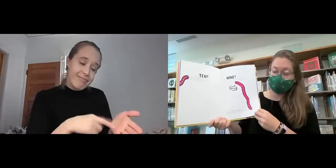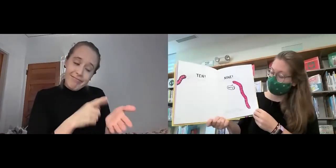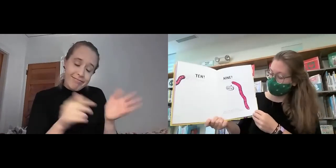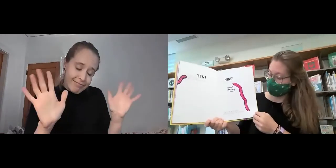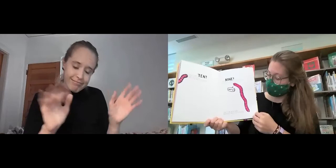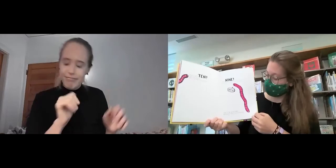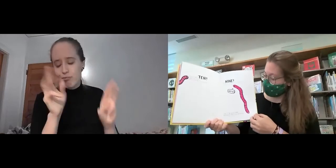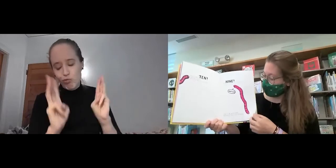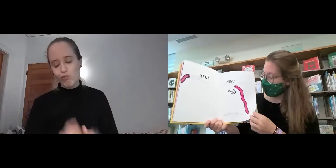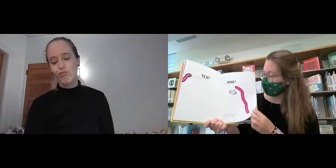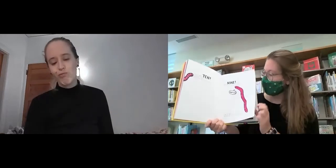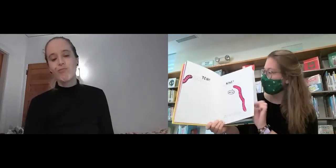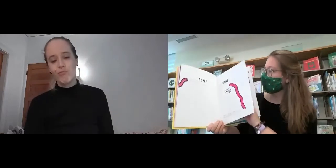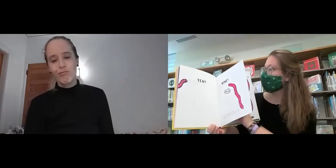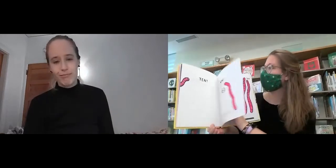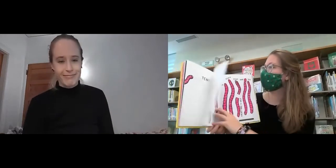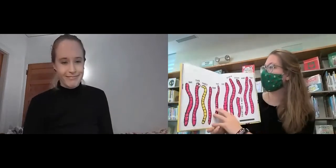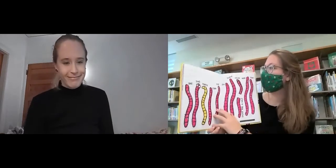sometimes.